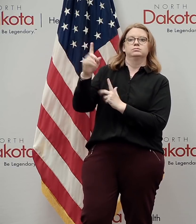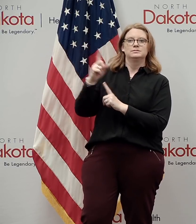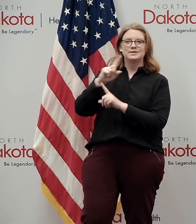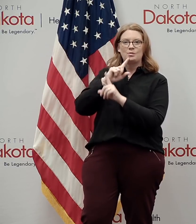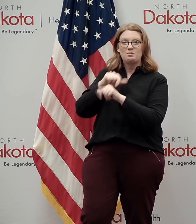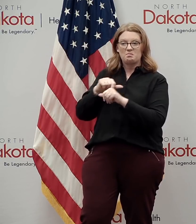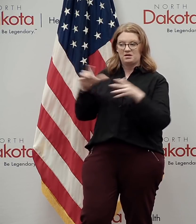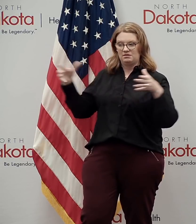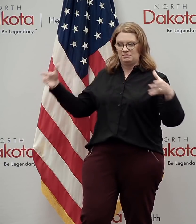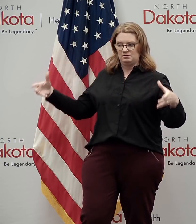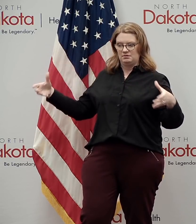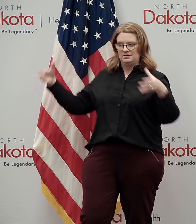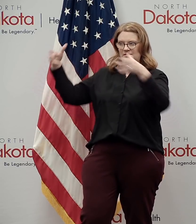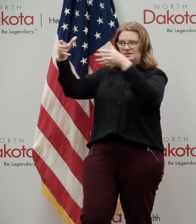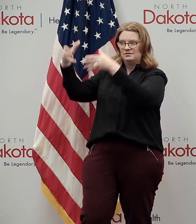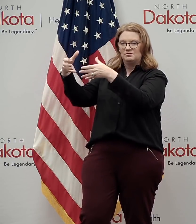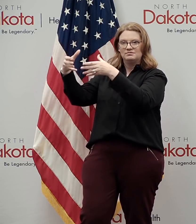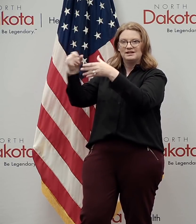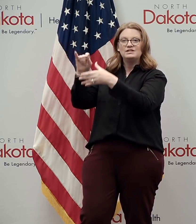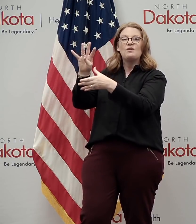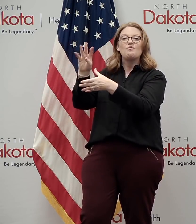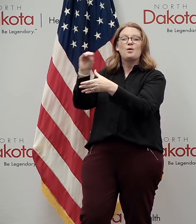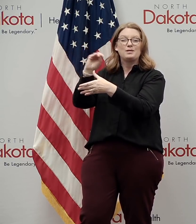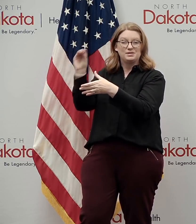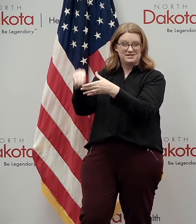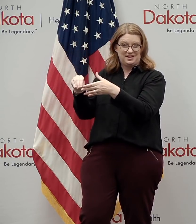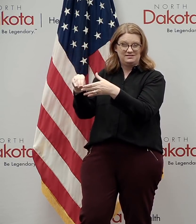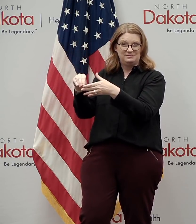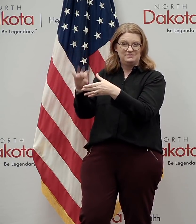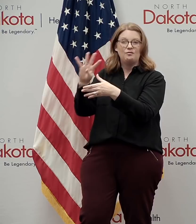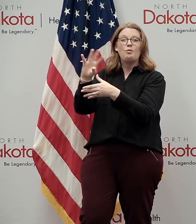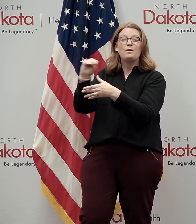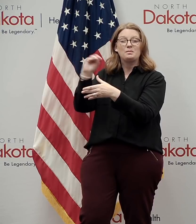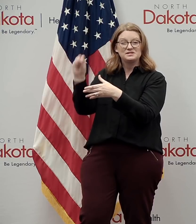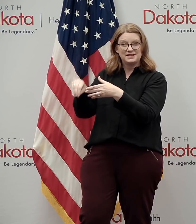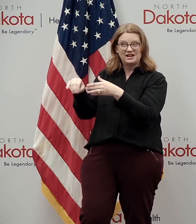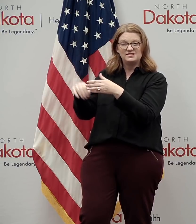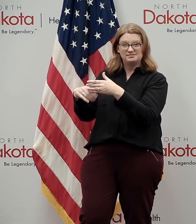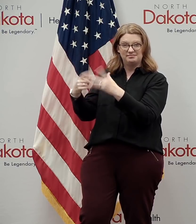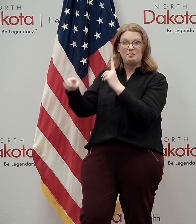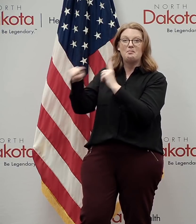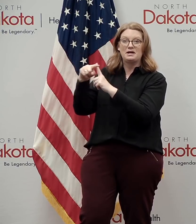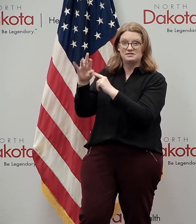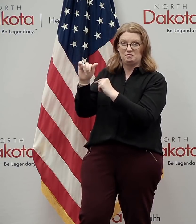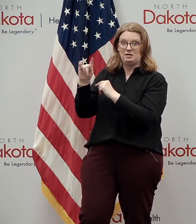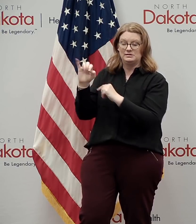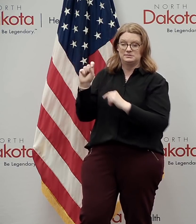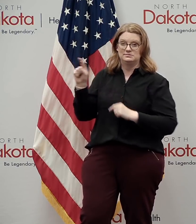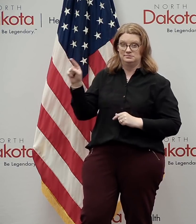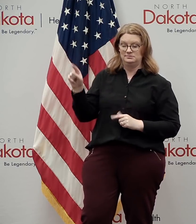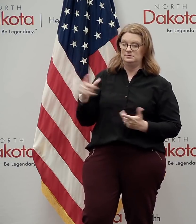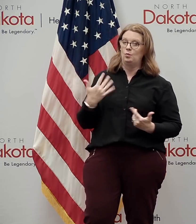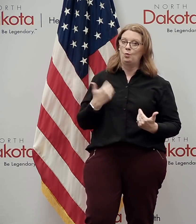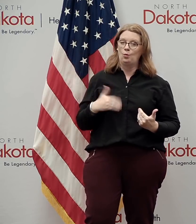reporting positivity point prevalence rates in the 40% rate plus. In terms of